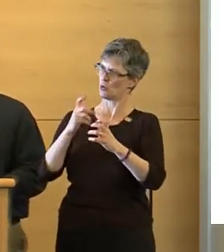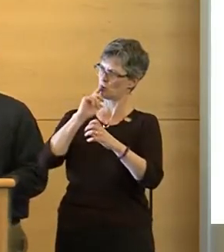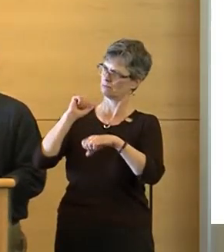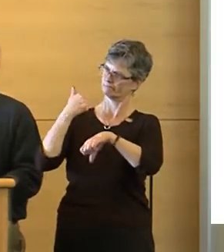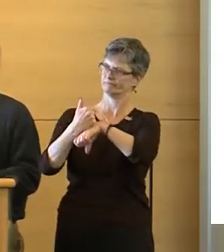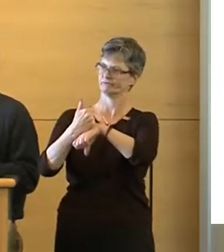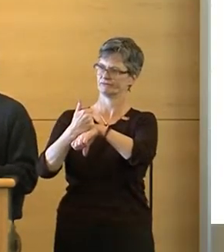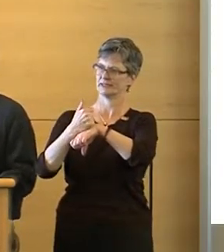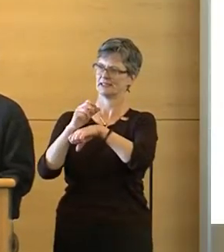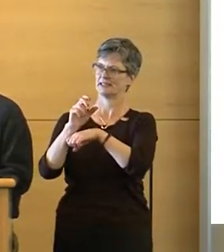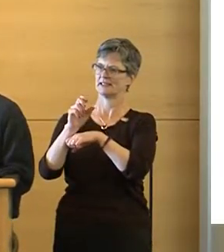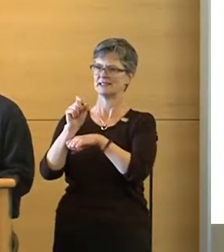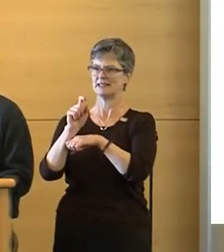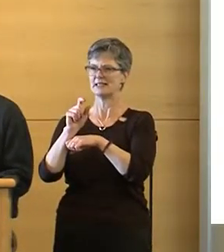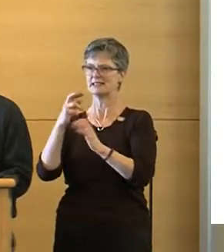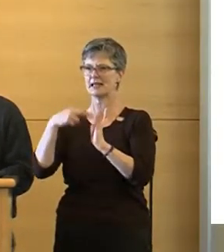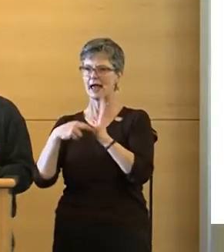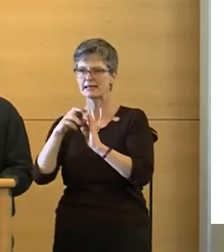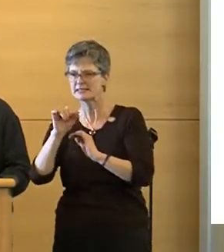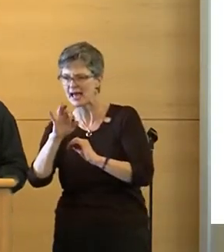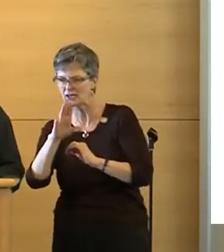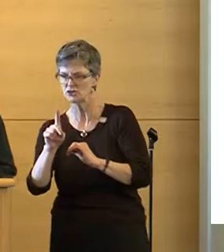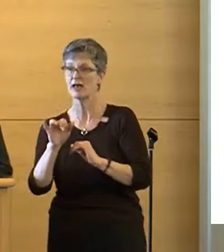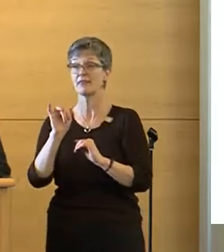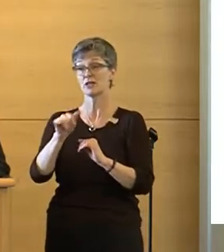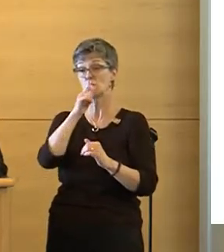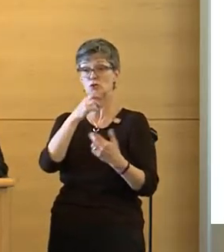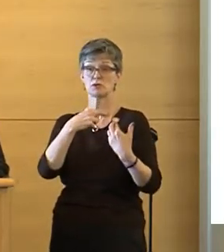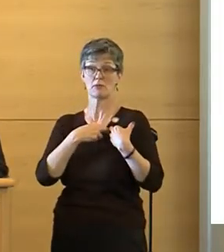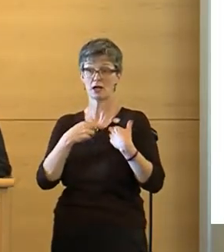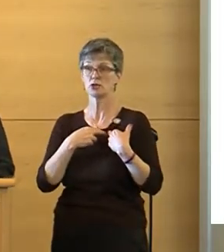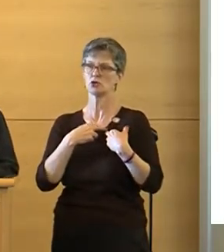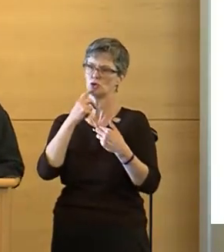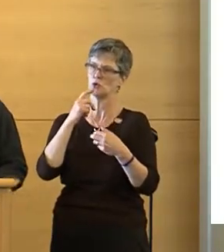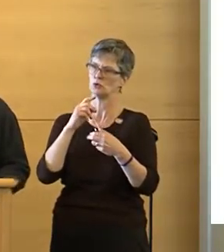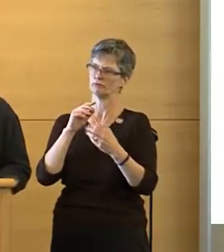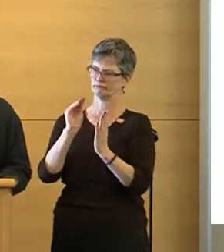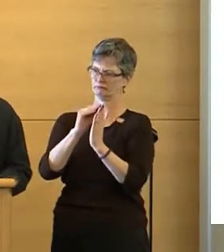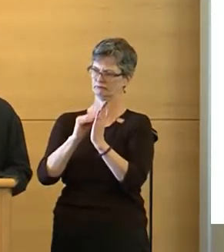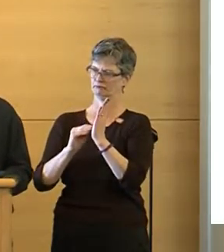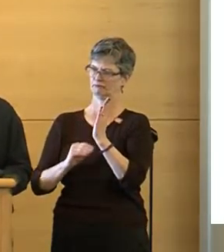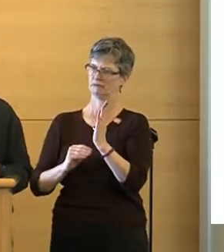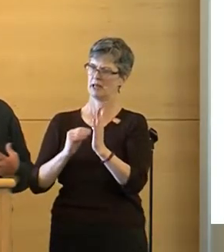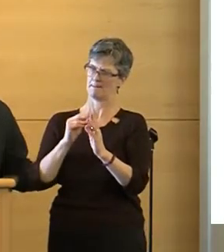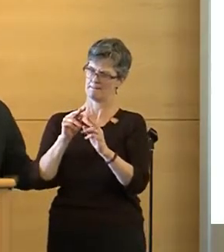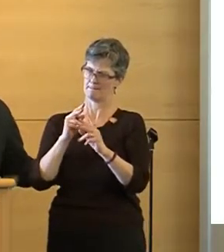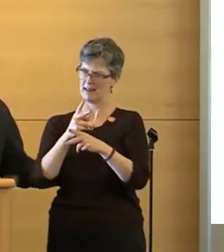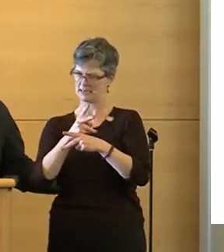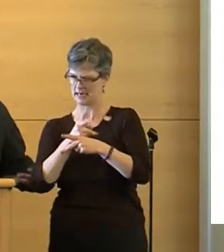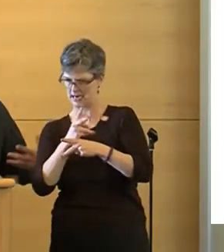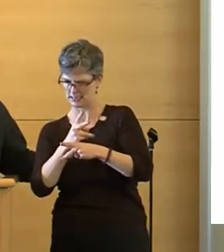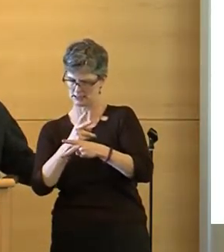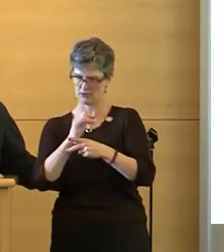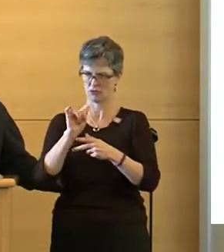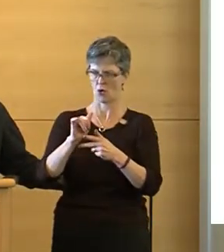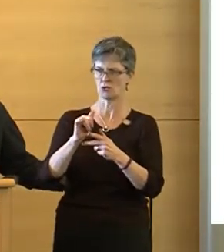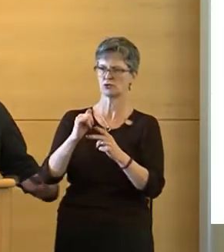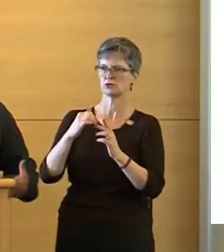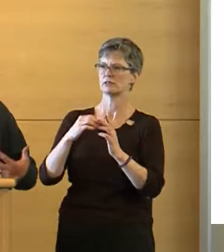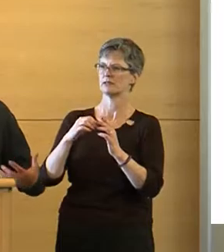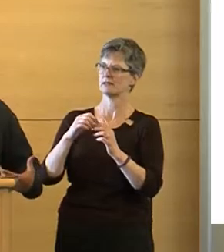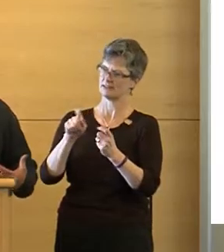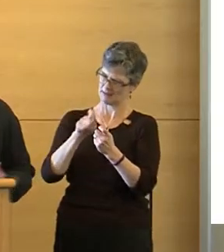people representing a lot of different sectors in society who had an interest in the web and who then became